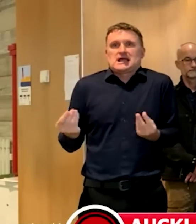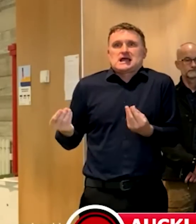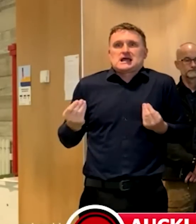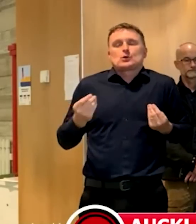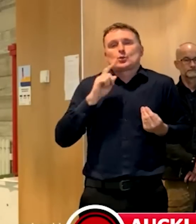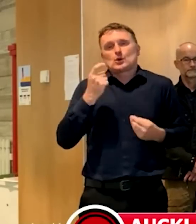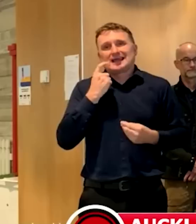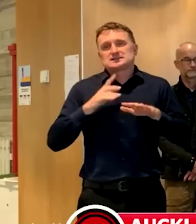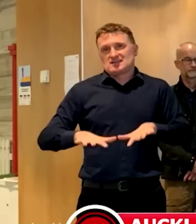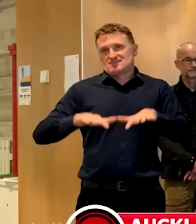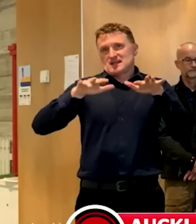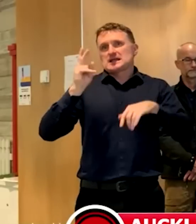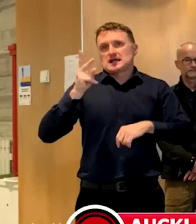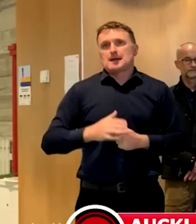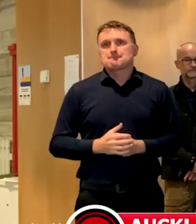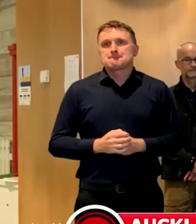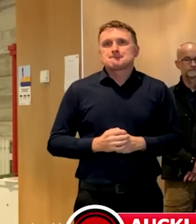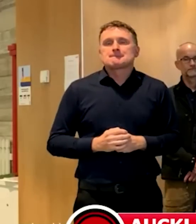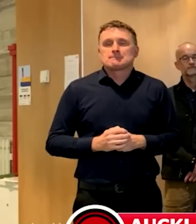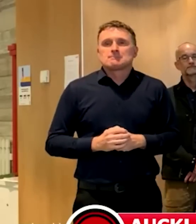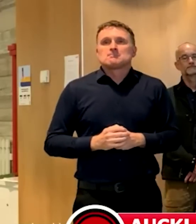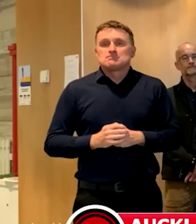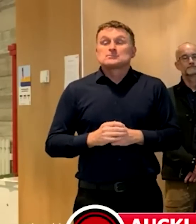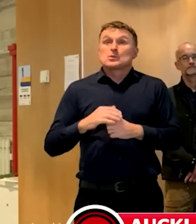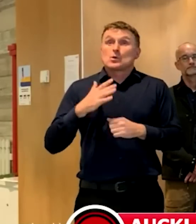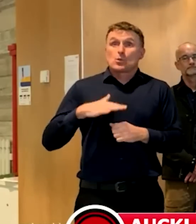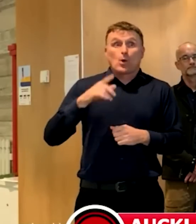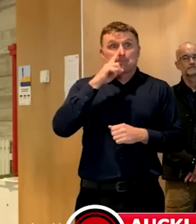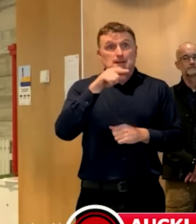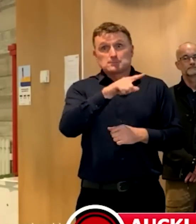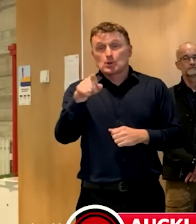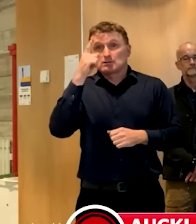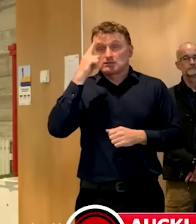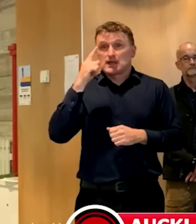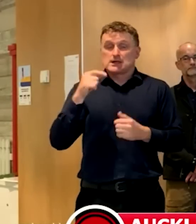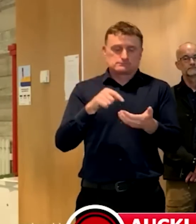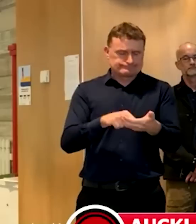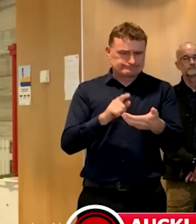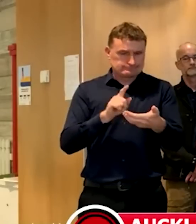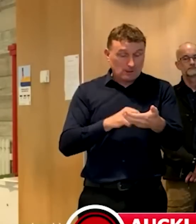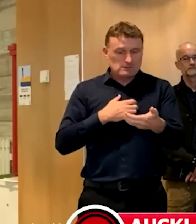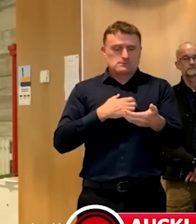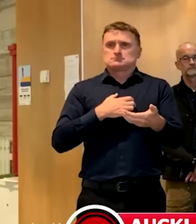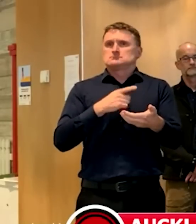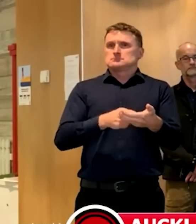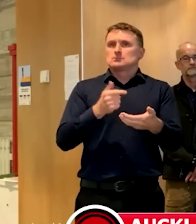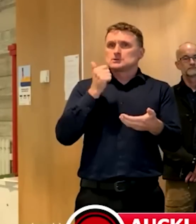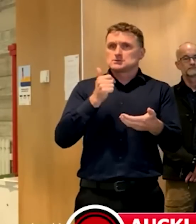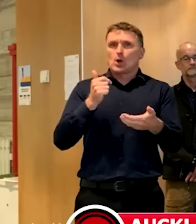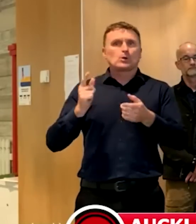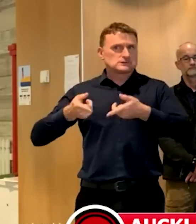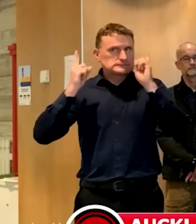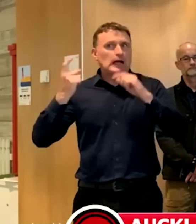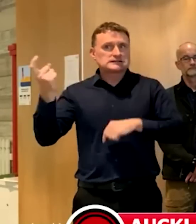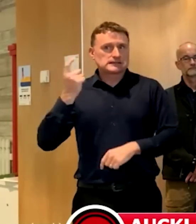speak to the seriousness with which we want people to take this incoming weather. And I just thought, I